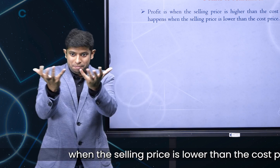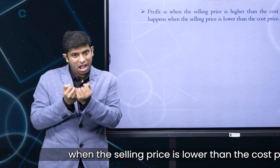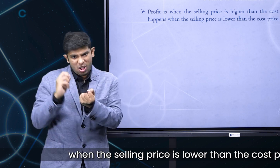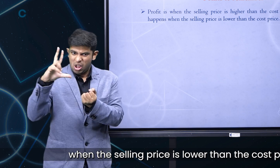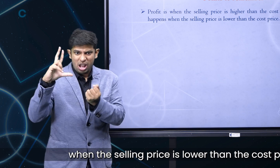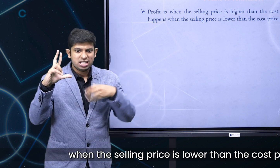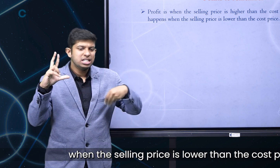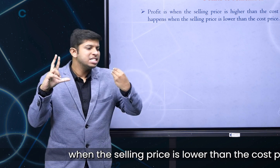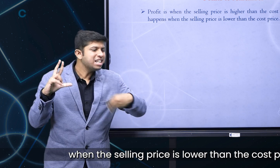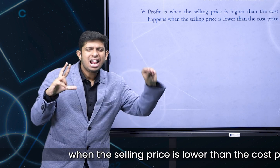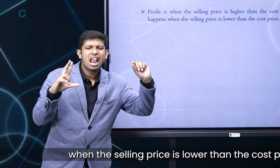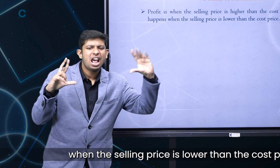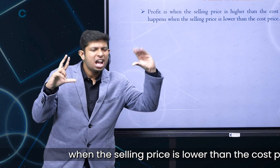price.